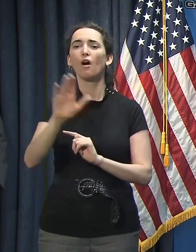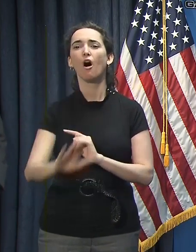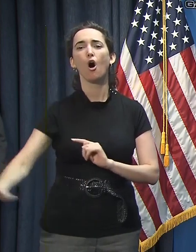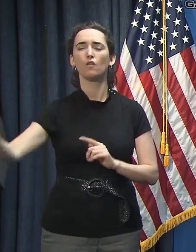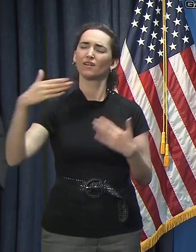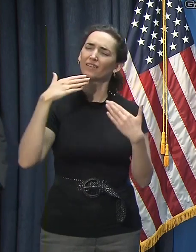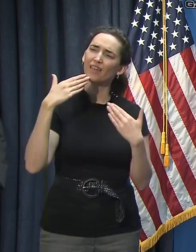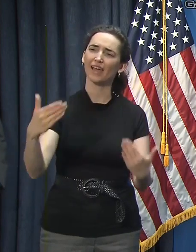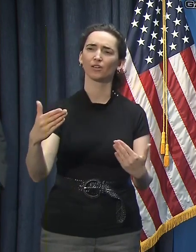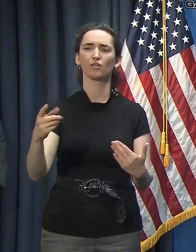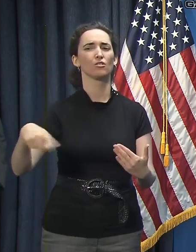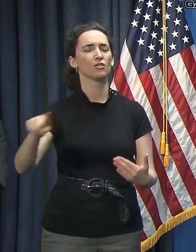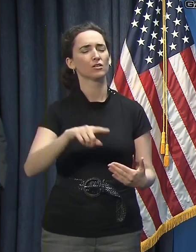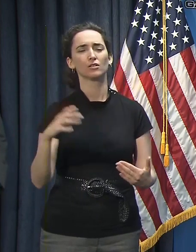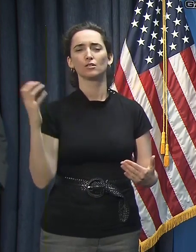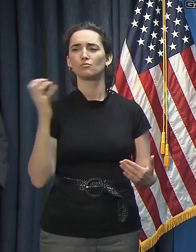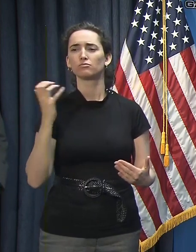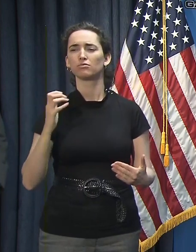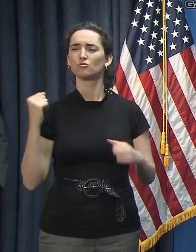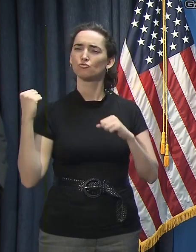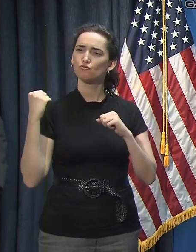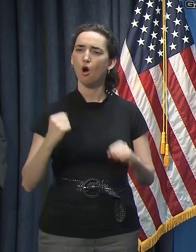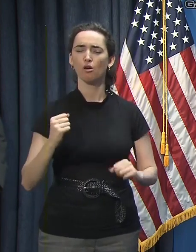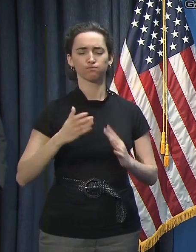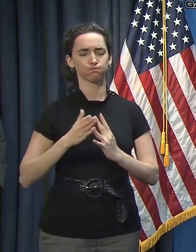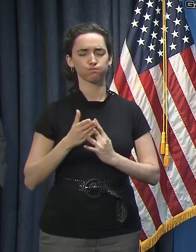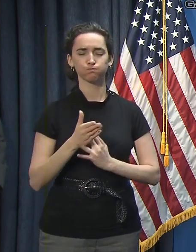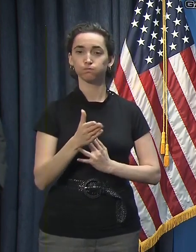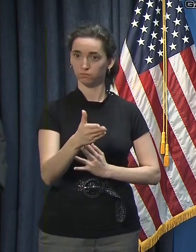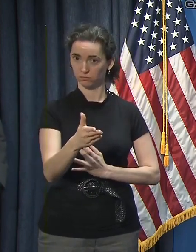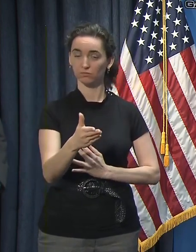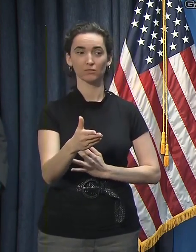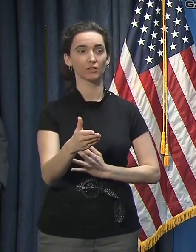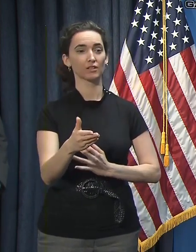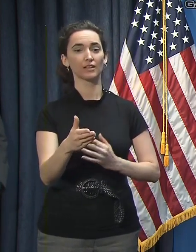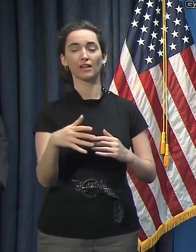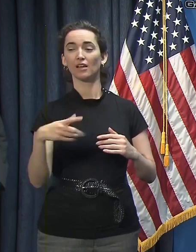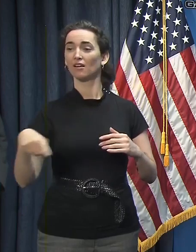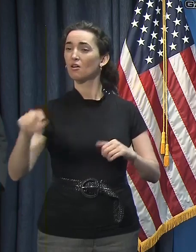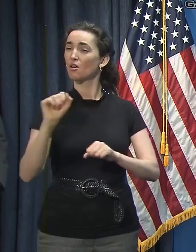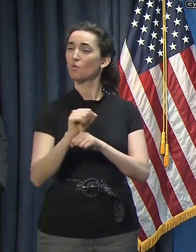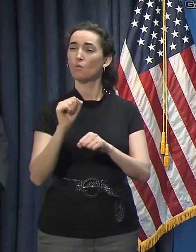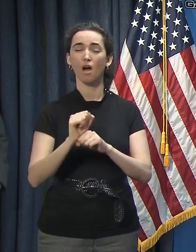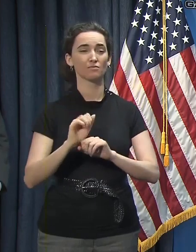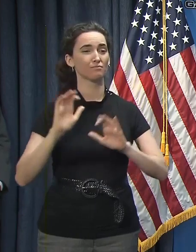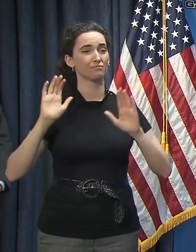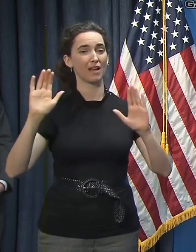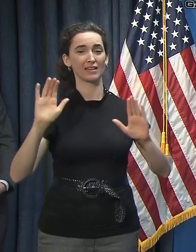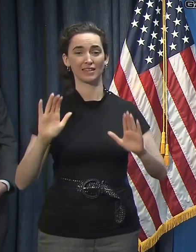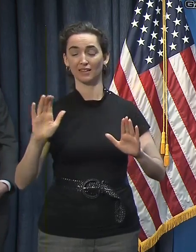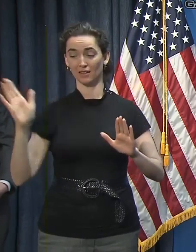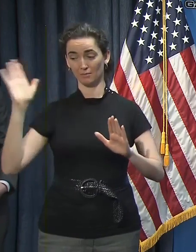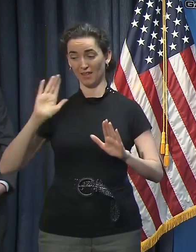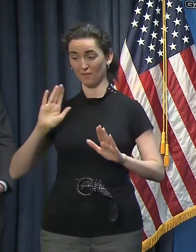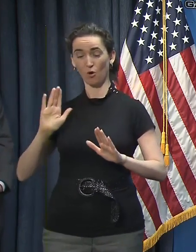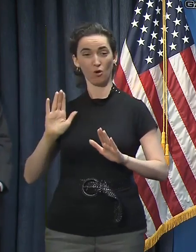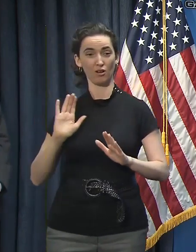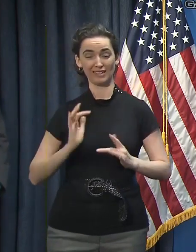because they have been incredibly strong throughout this and done a tremendous job in getting us from where we had the